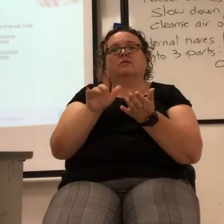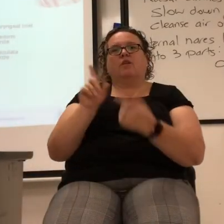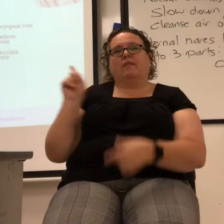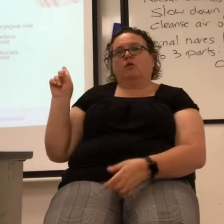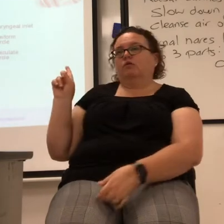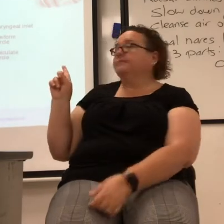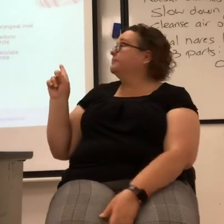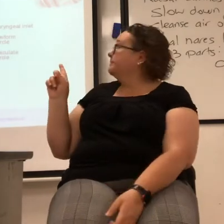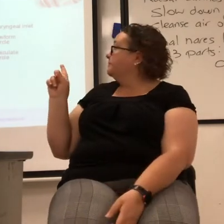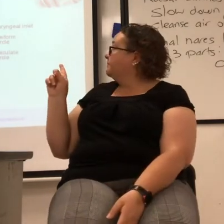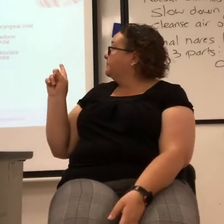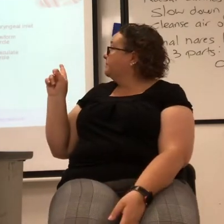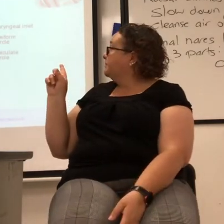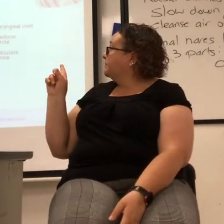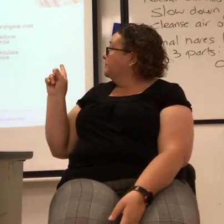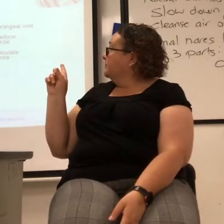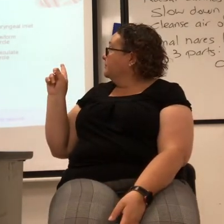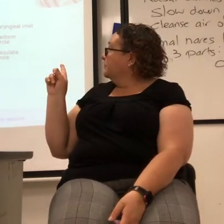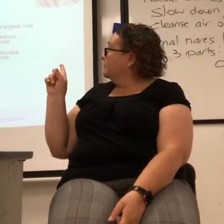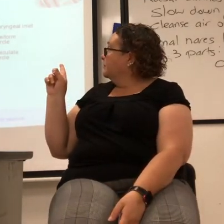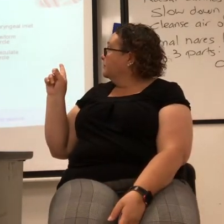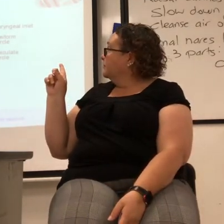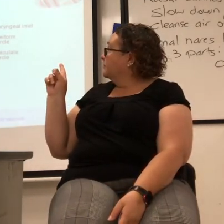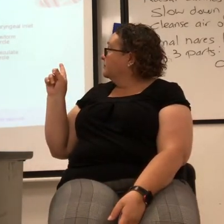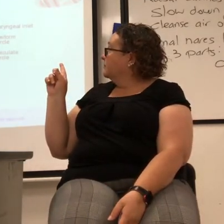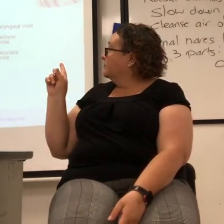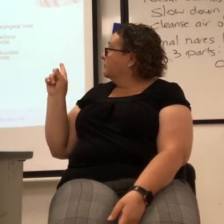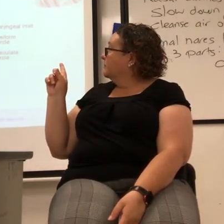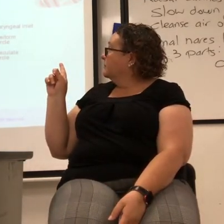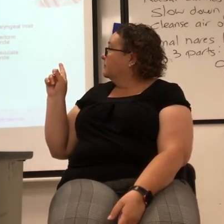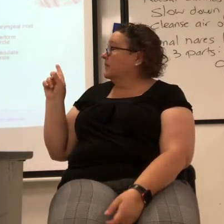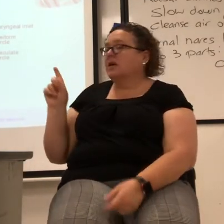there. So there's no